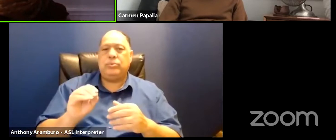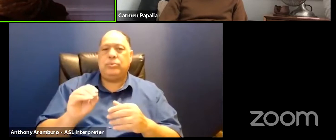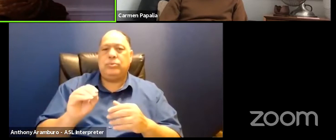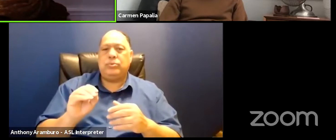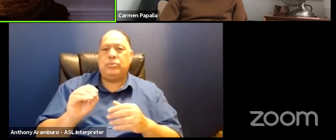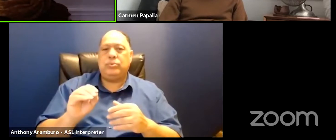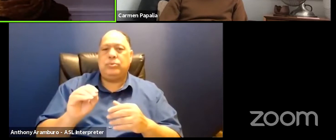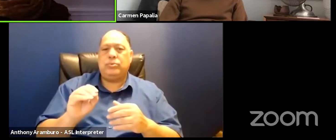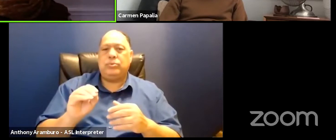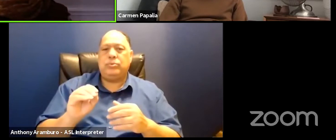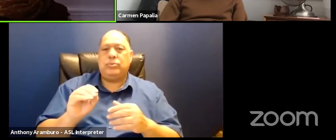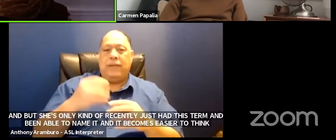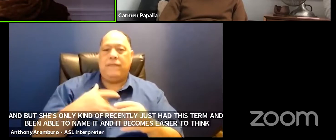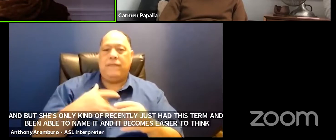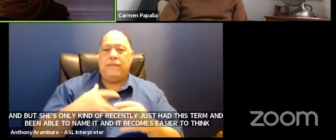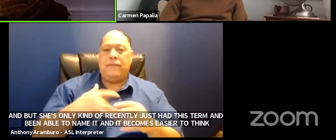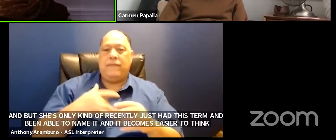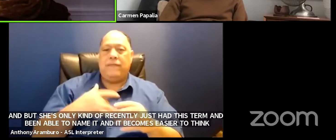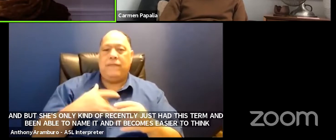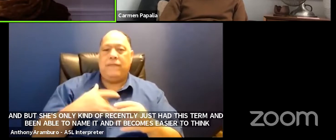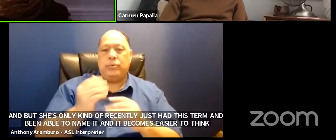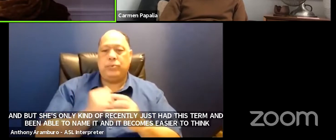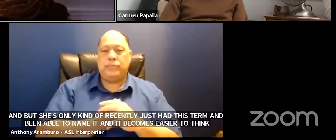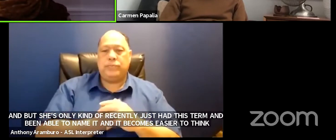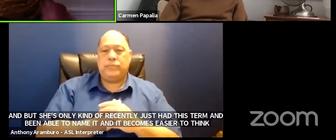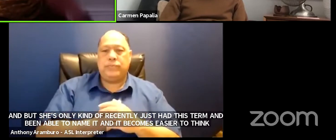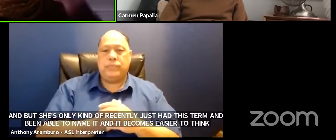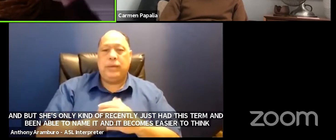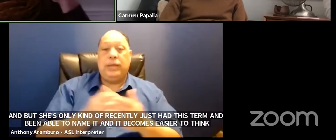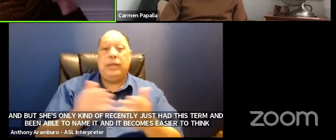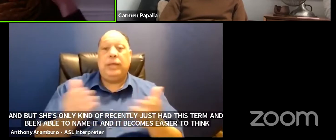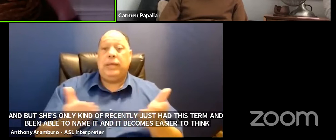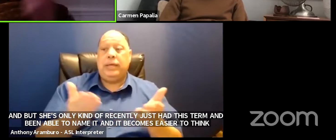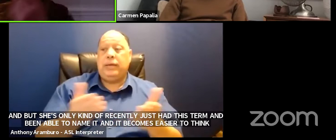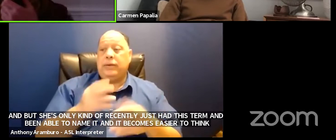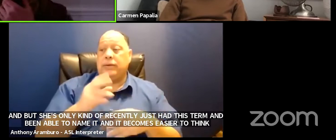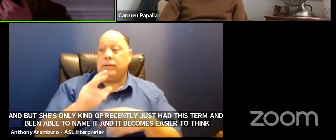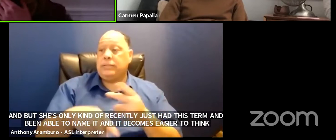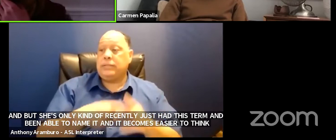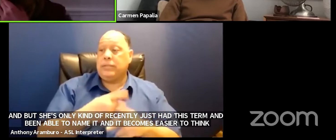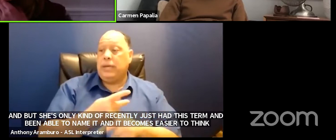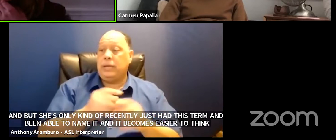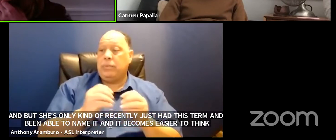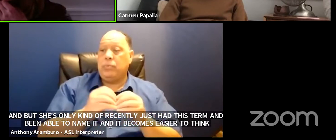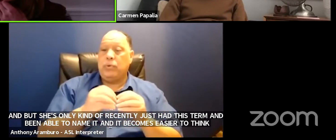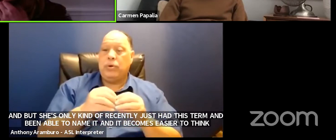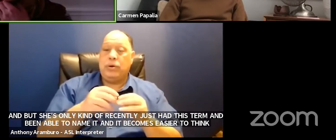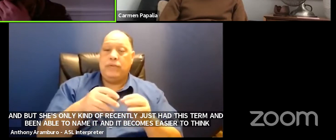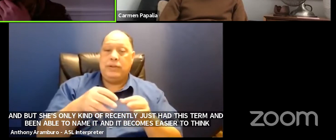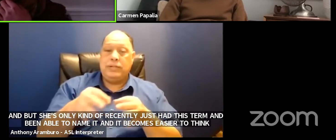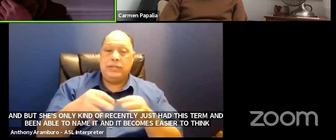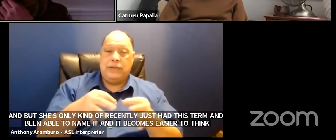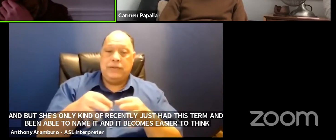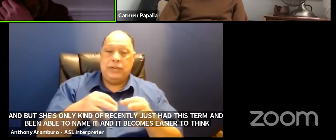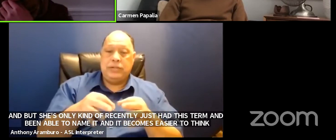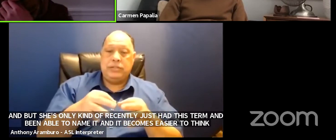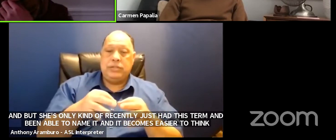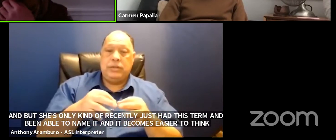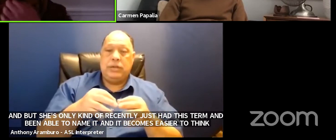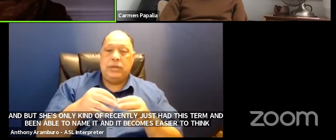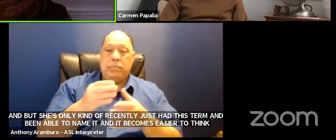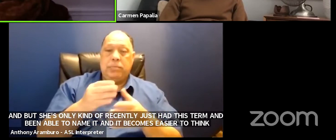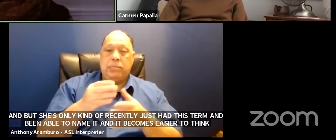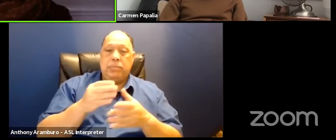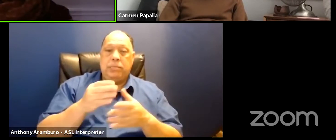think and feel through. And here is kind of more of a definition from partway through the